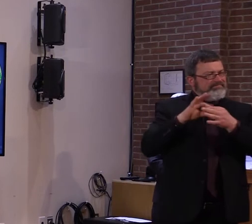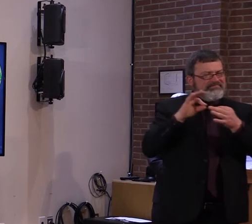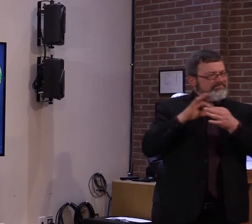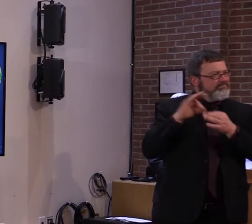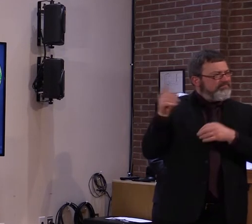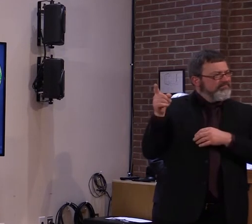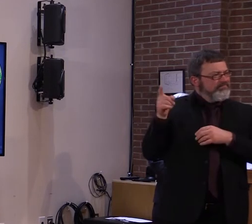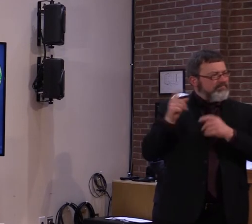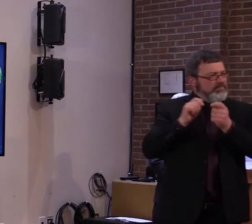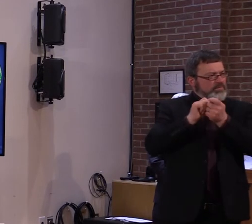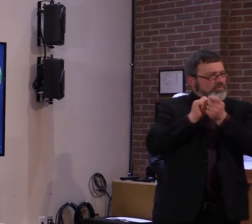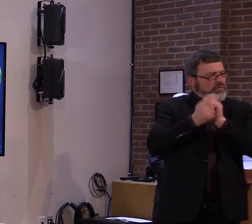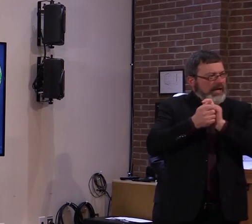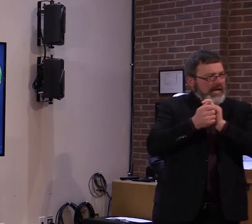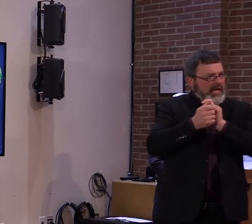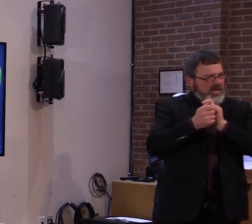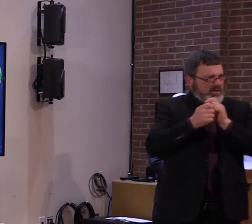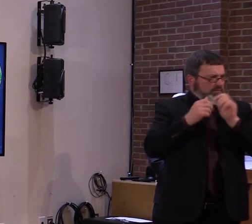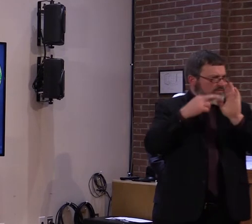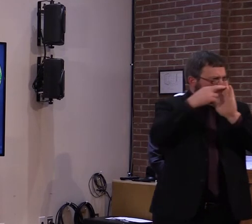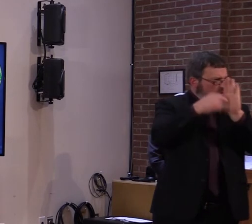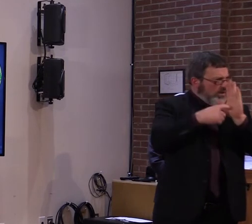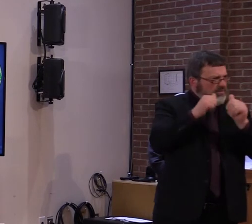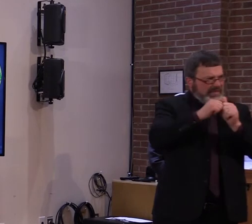outdoor walks or a go. What about outdoor